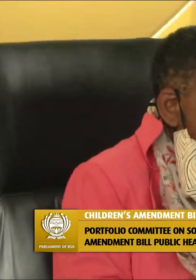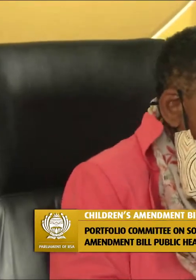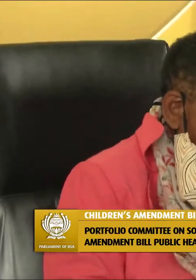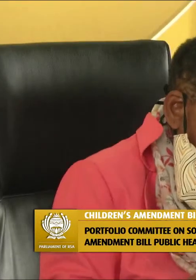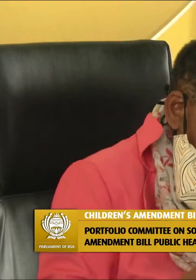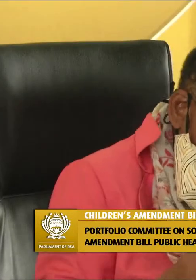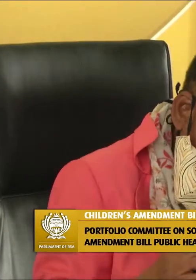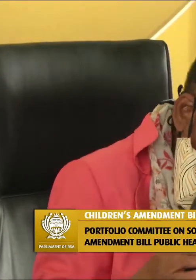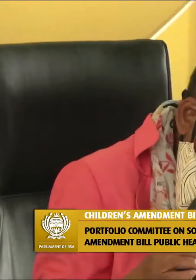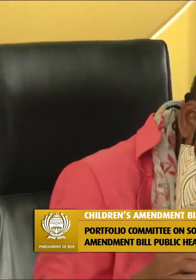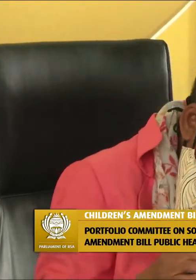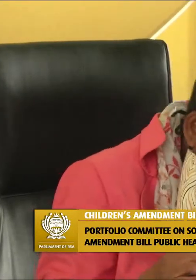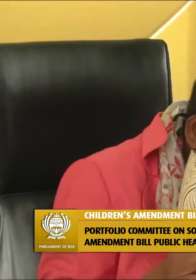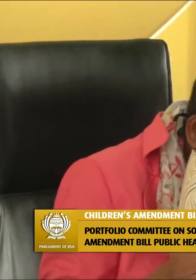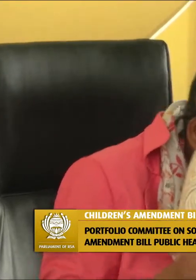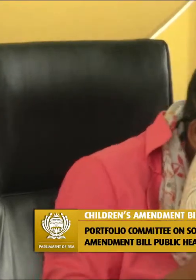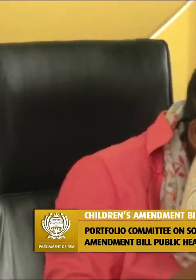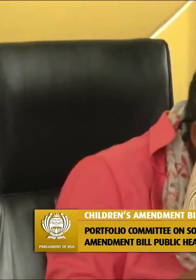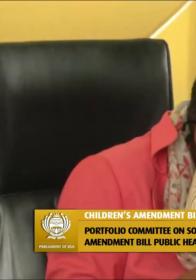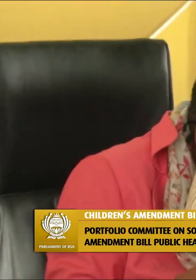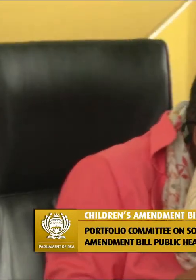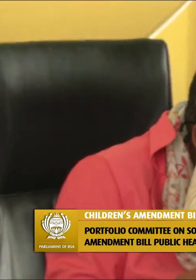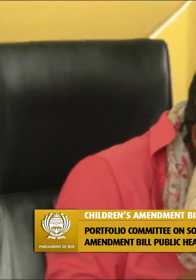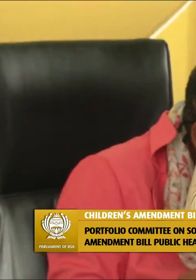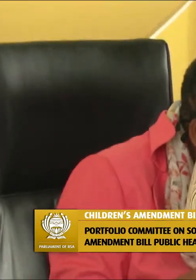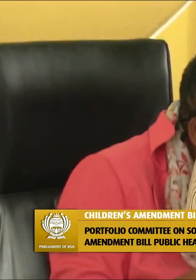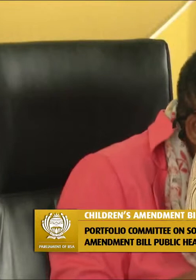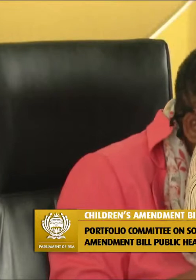Thank you very much, Chair. Ngibonga kakhulu sihlalo.